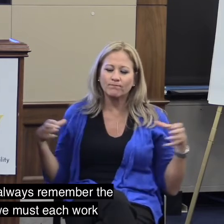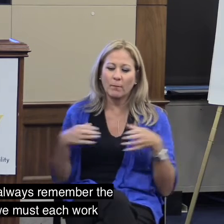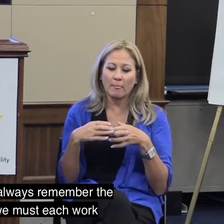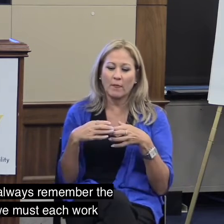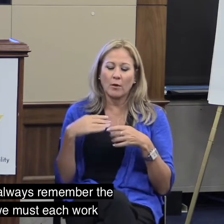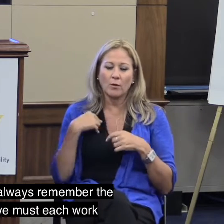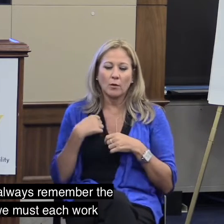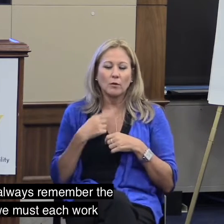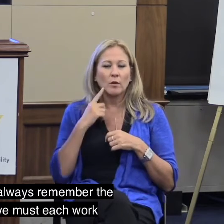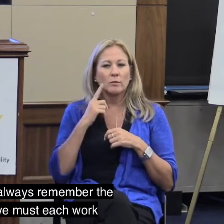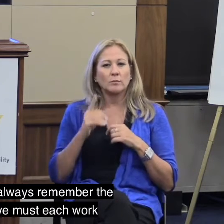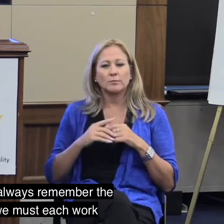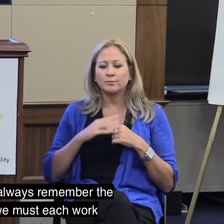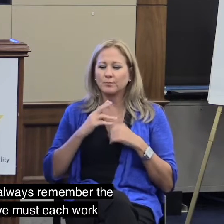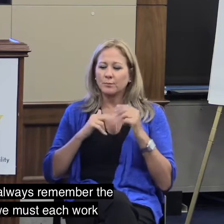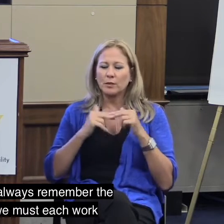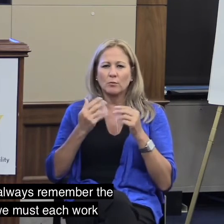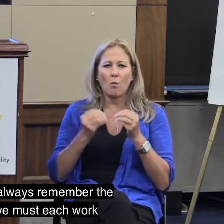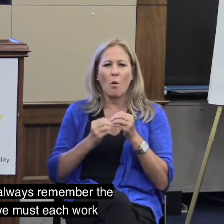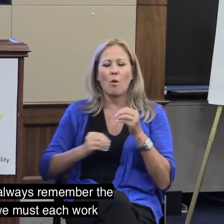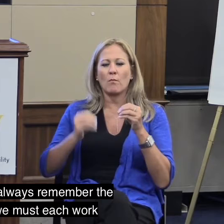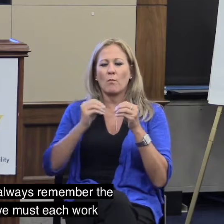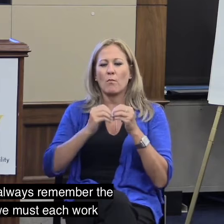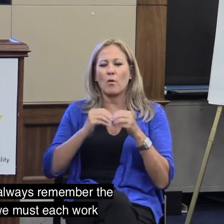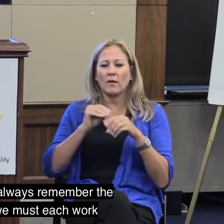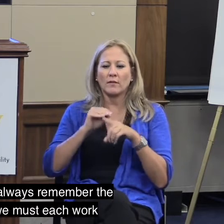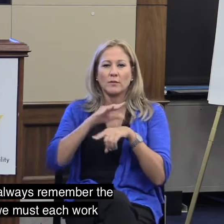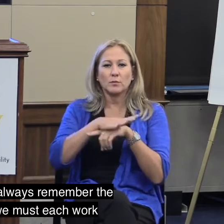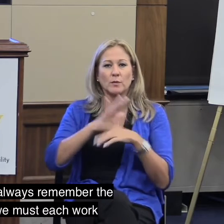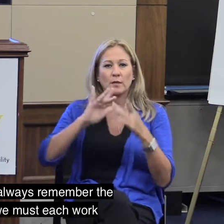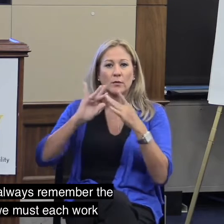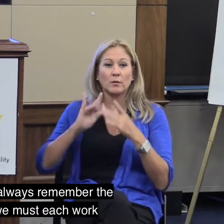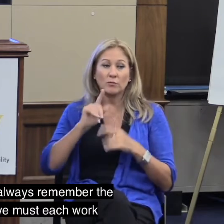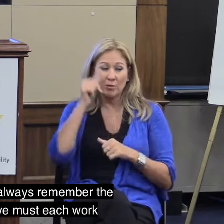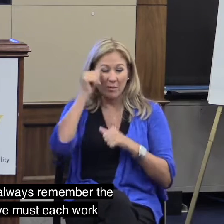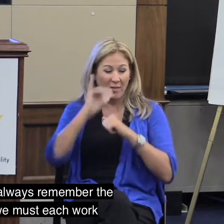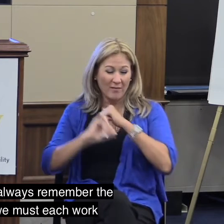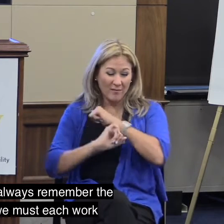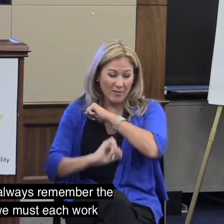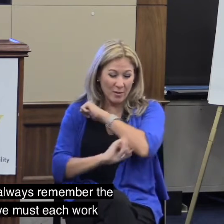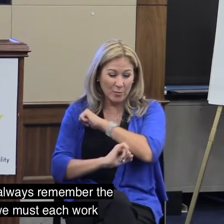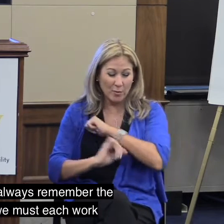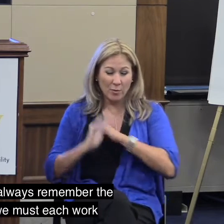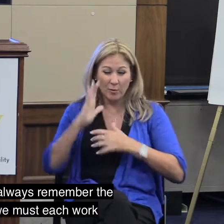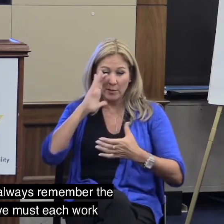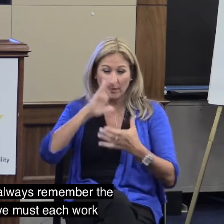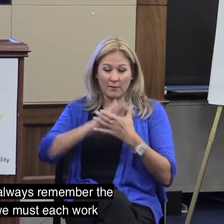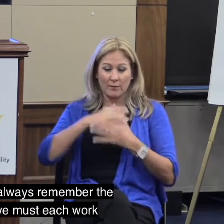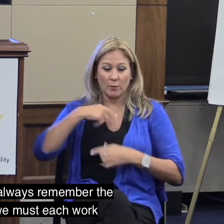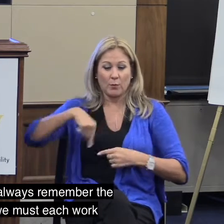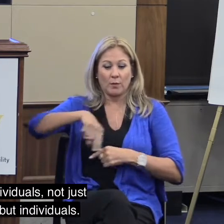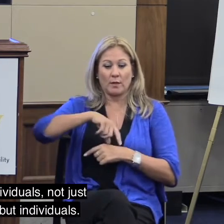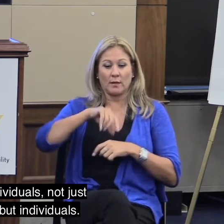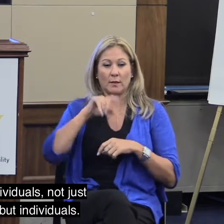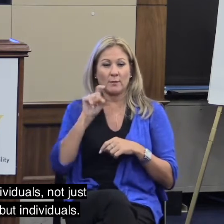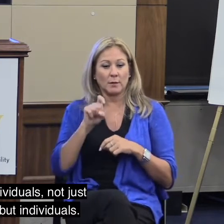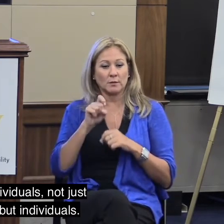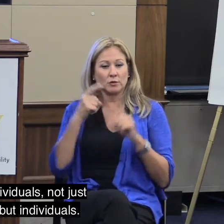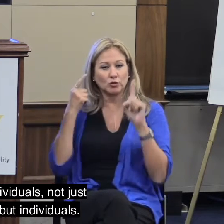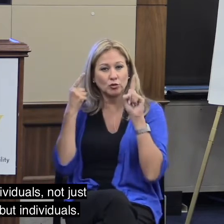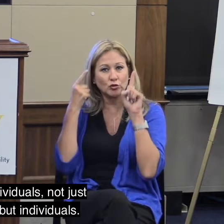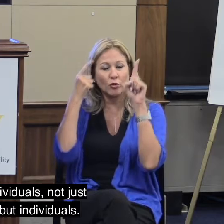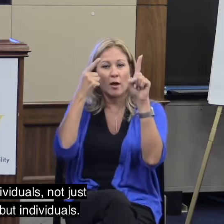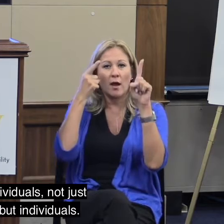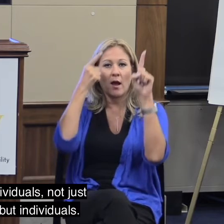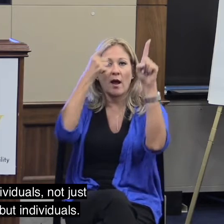influential networks, we must always, always remember the fundamental belief that we must each work to strive to